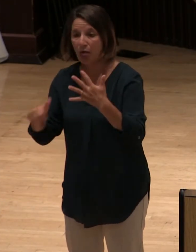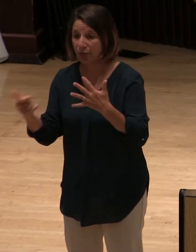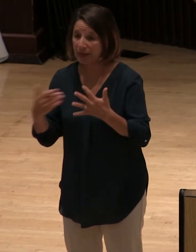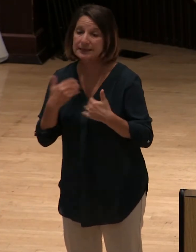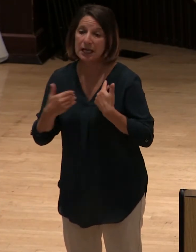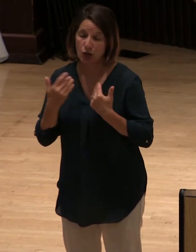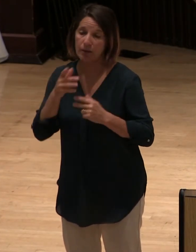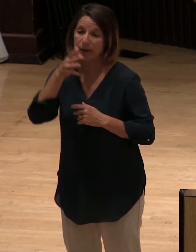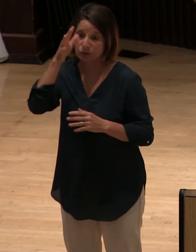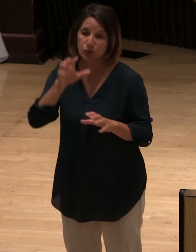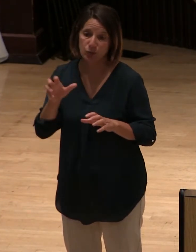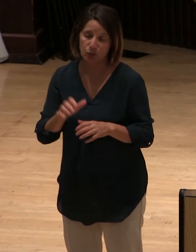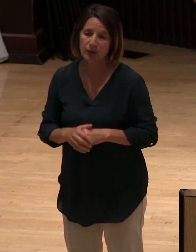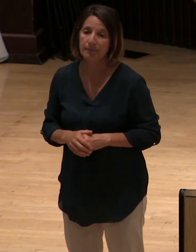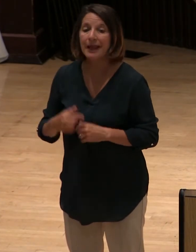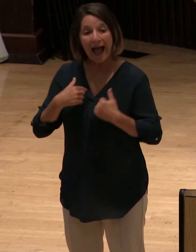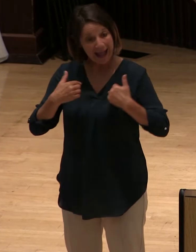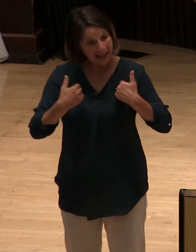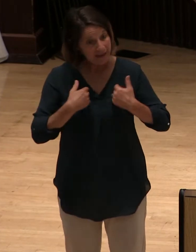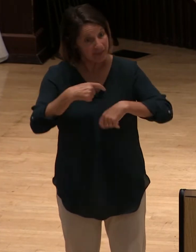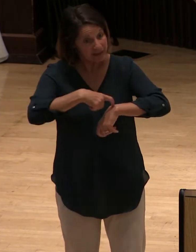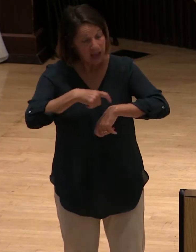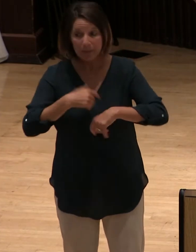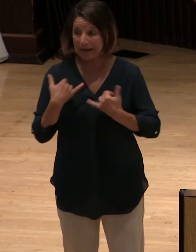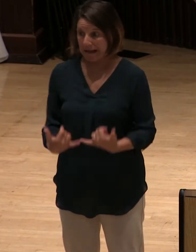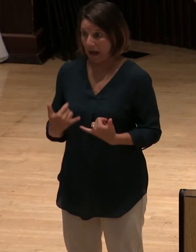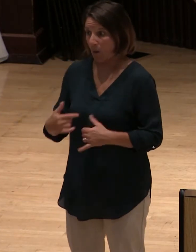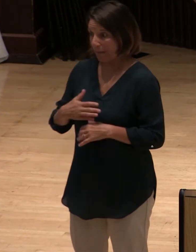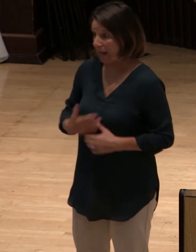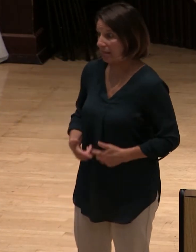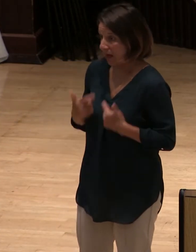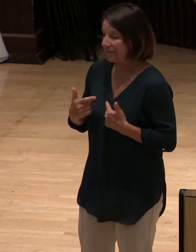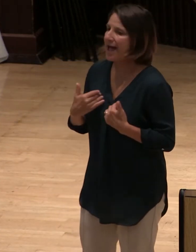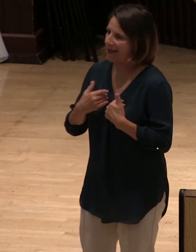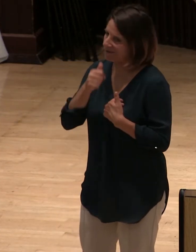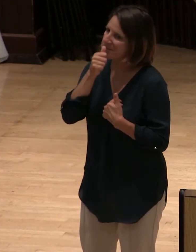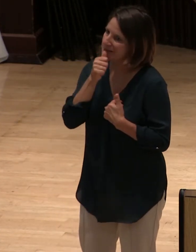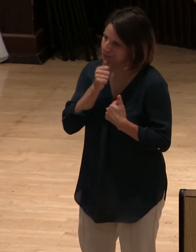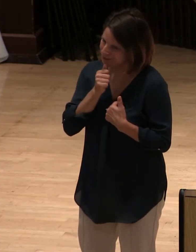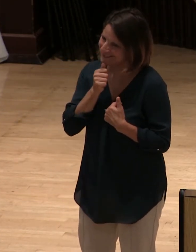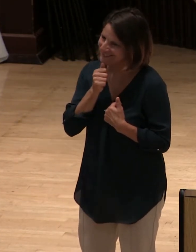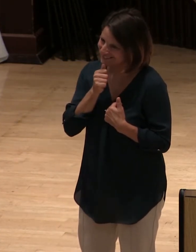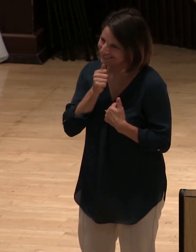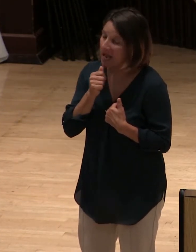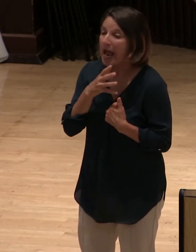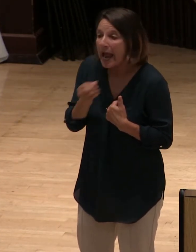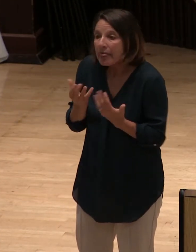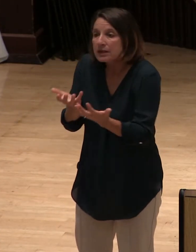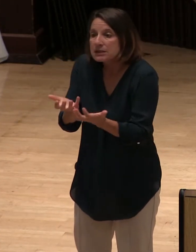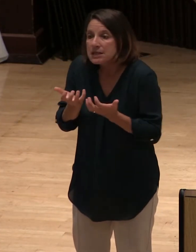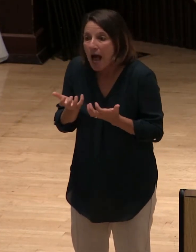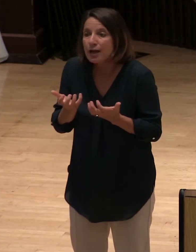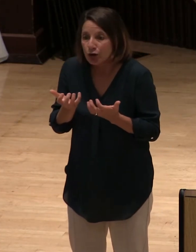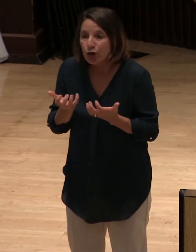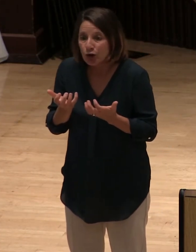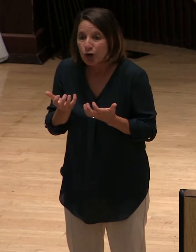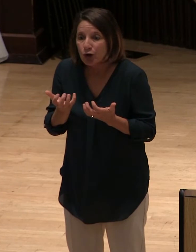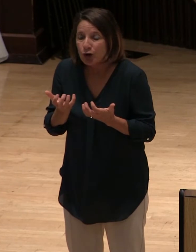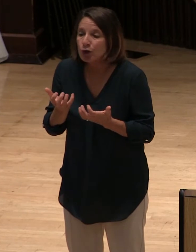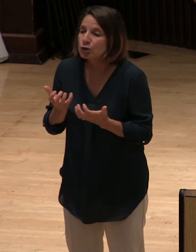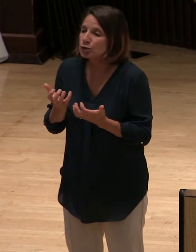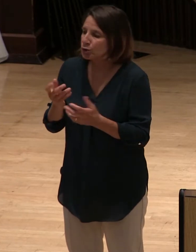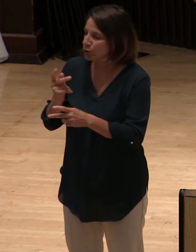I have the time, and at this point in my life, the patience and the desire to